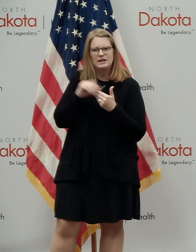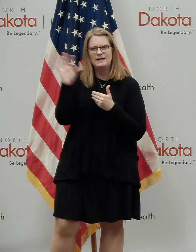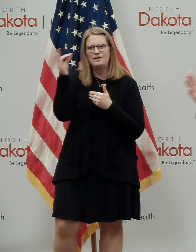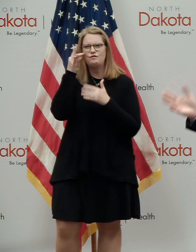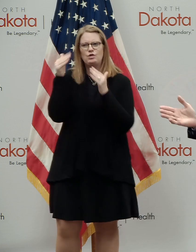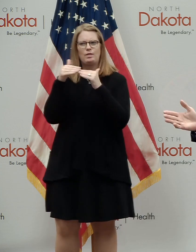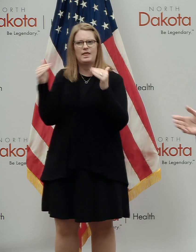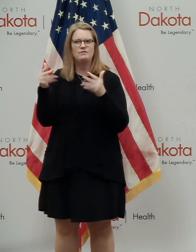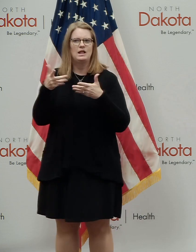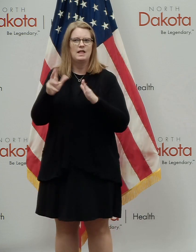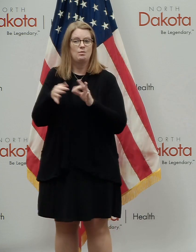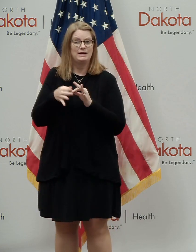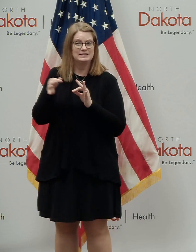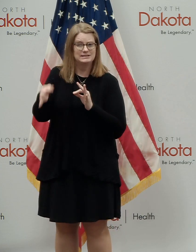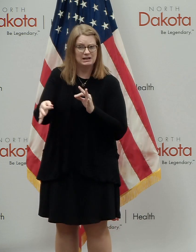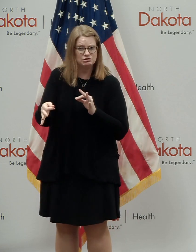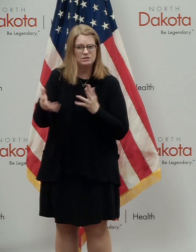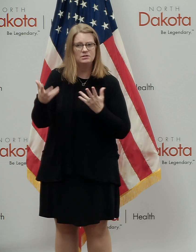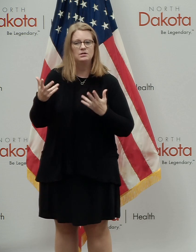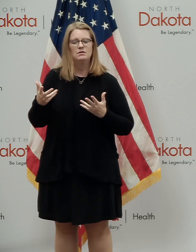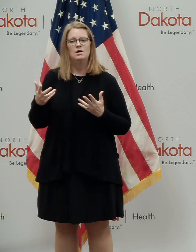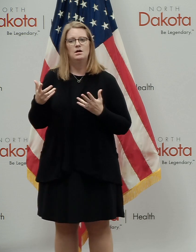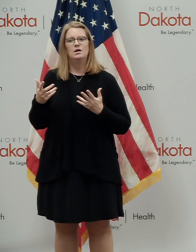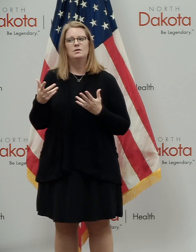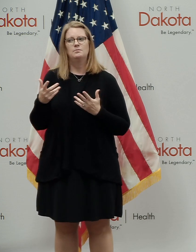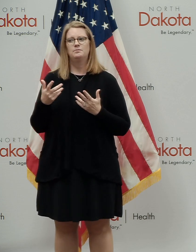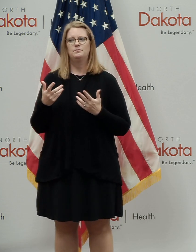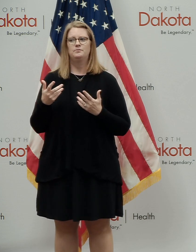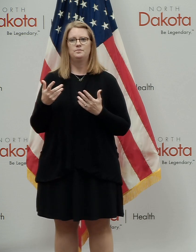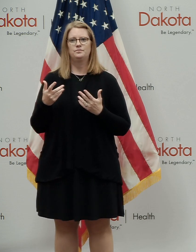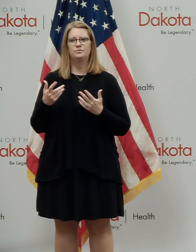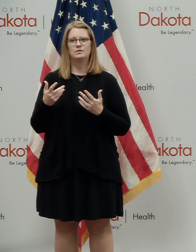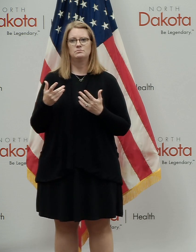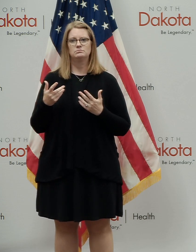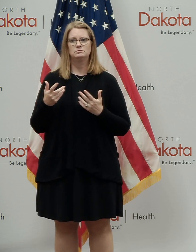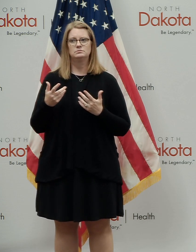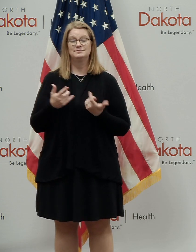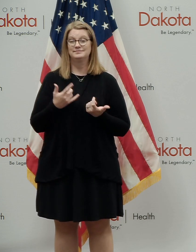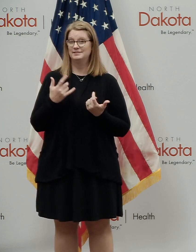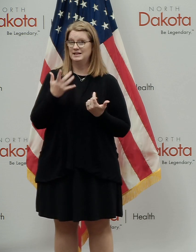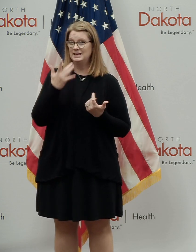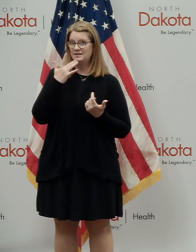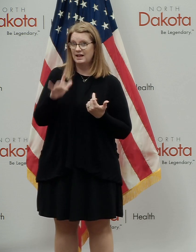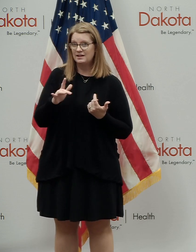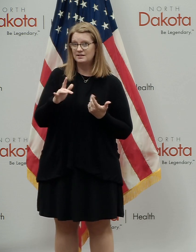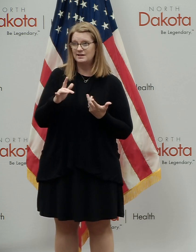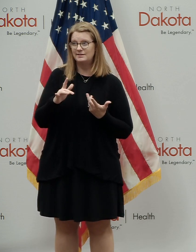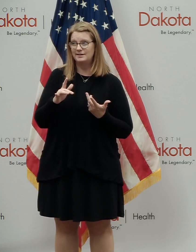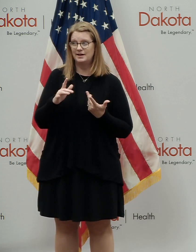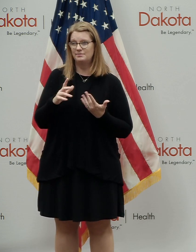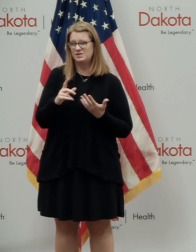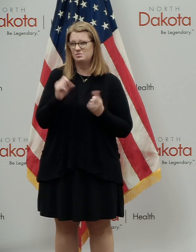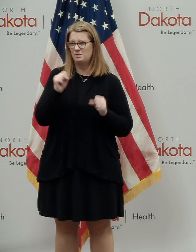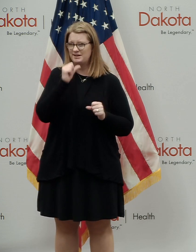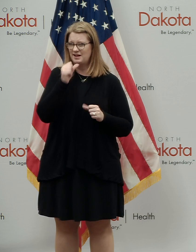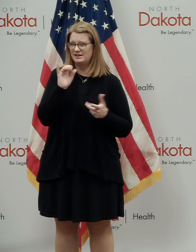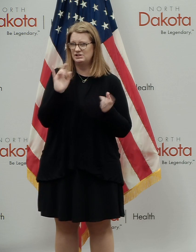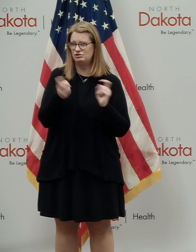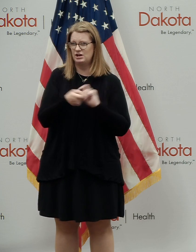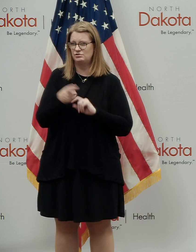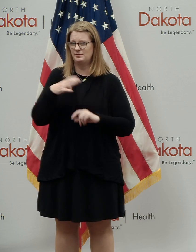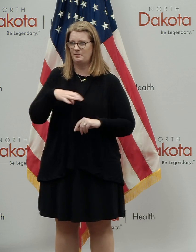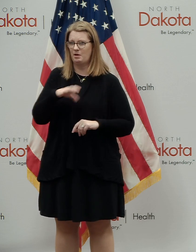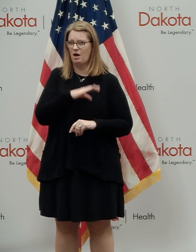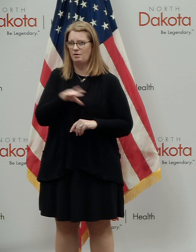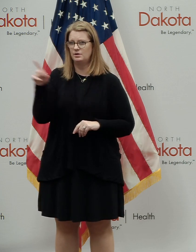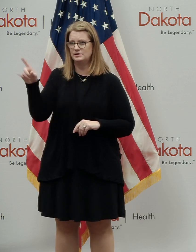federal level to allow an extension. Right now, we know that there's likely no changes coming in guidance from